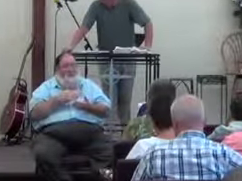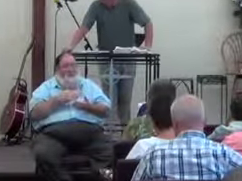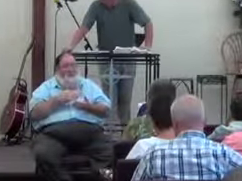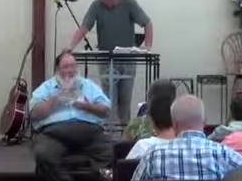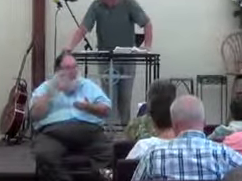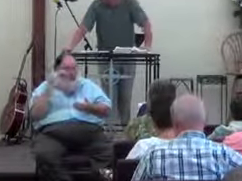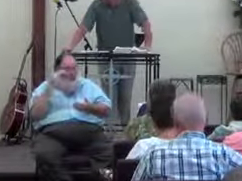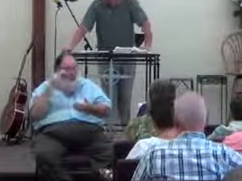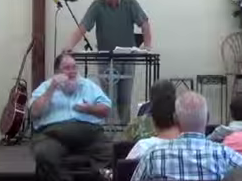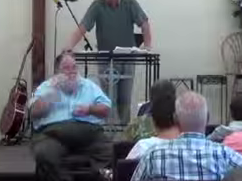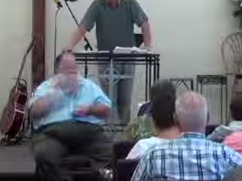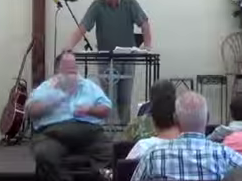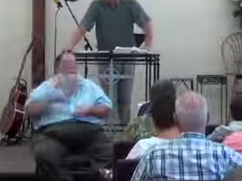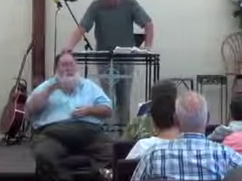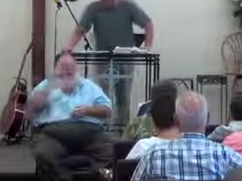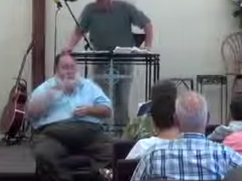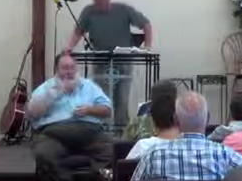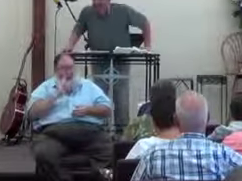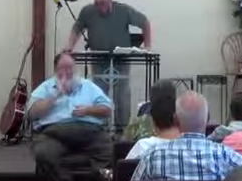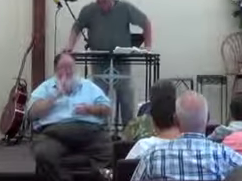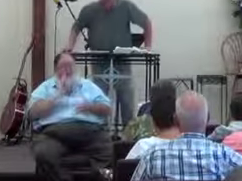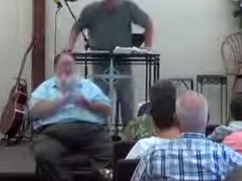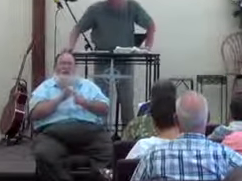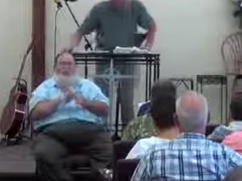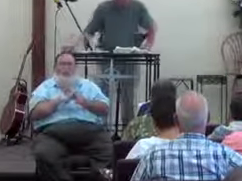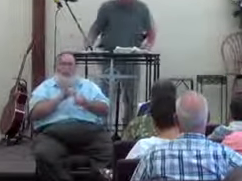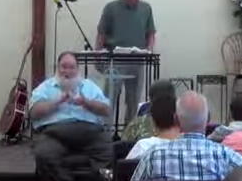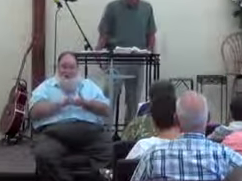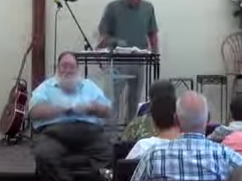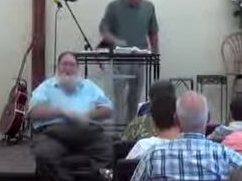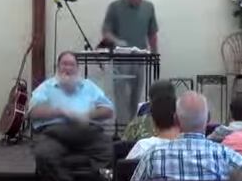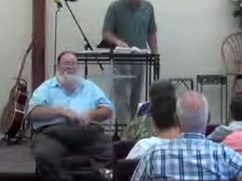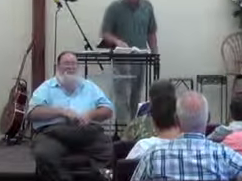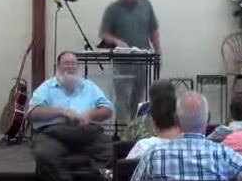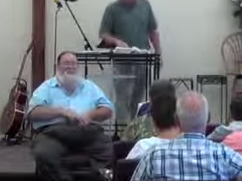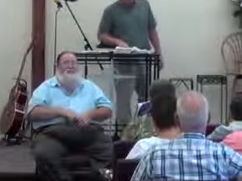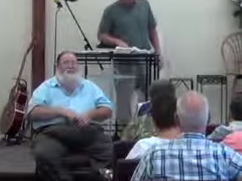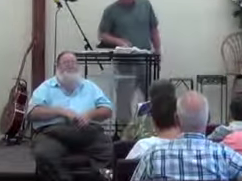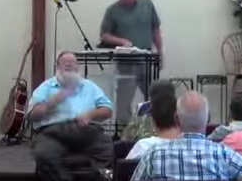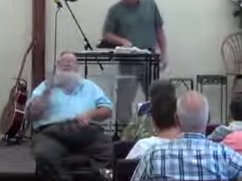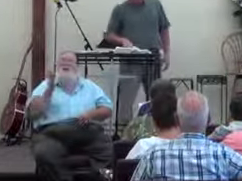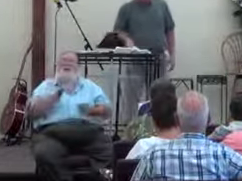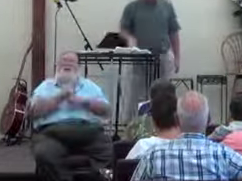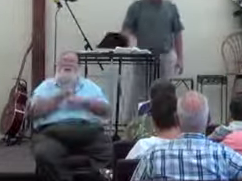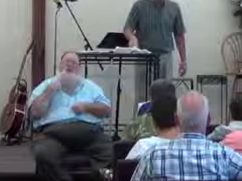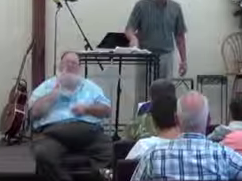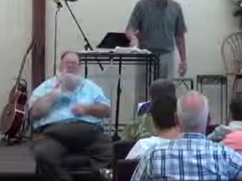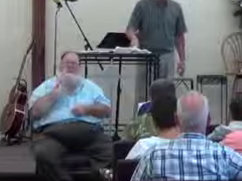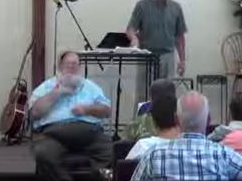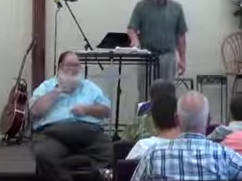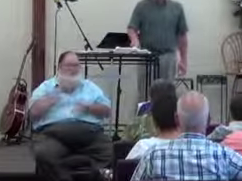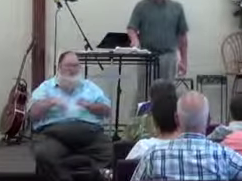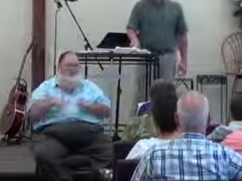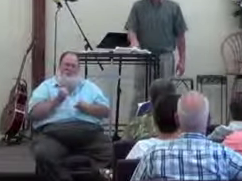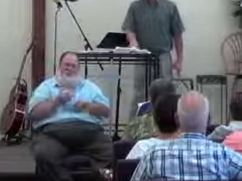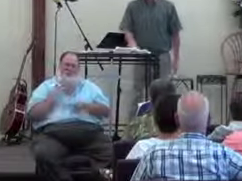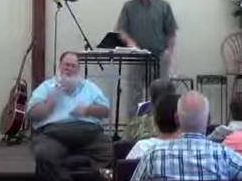God. That's enough right there, amen? He made us. We couldn't make